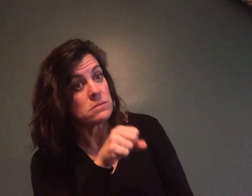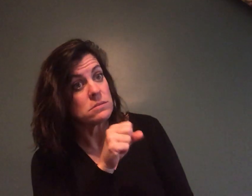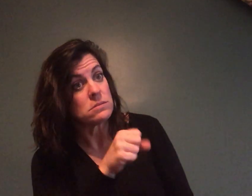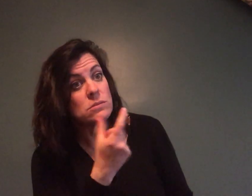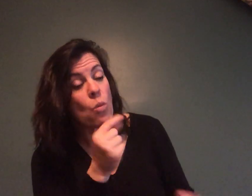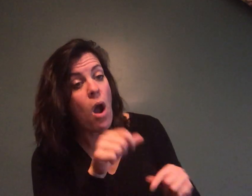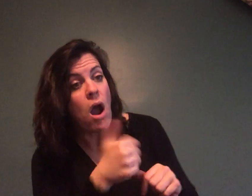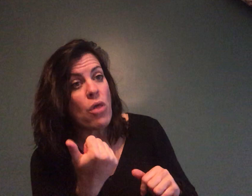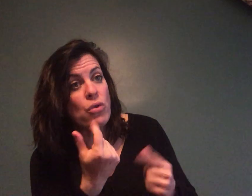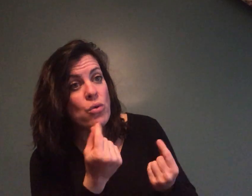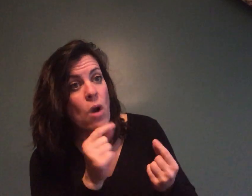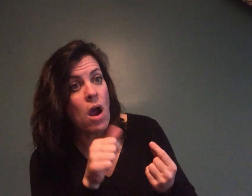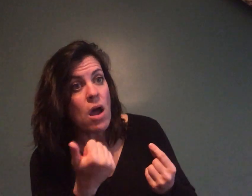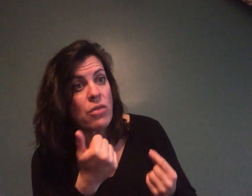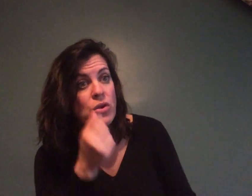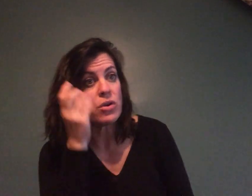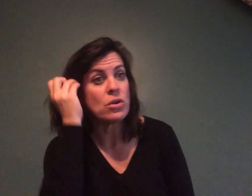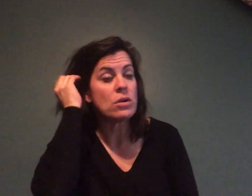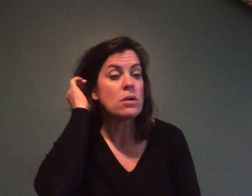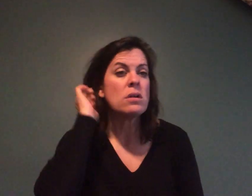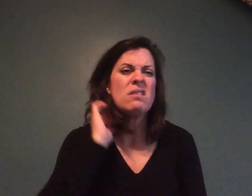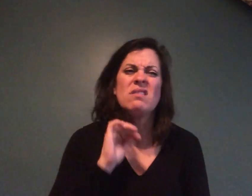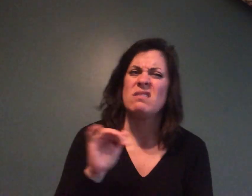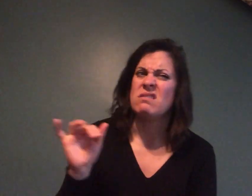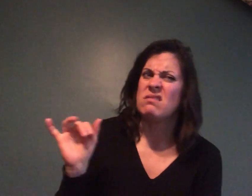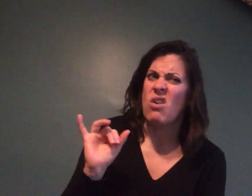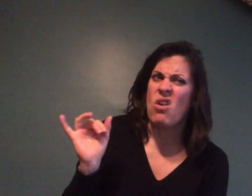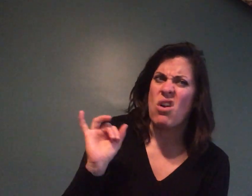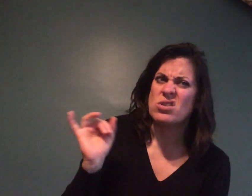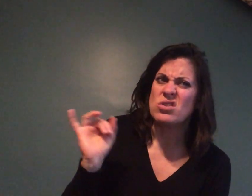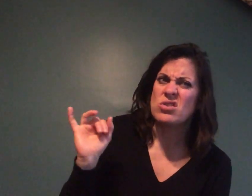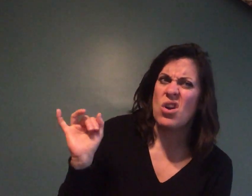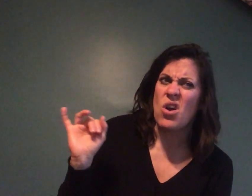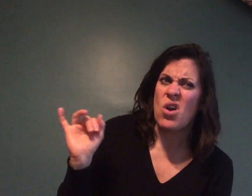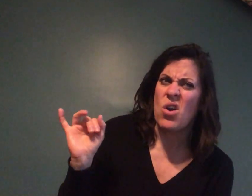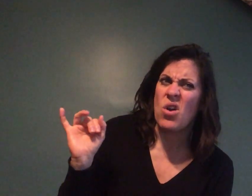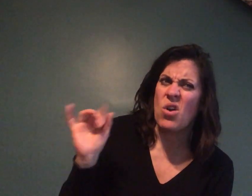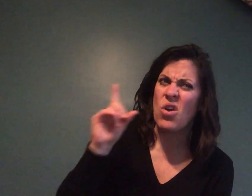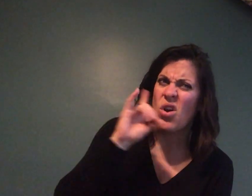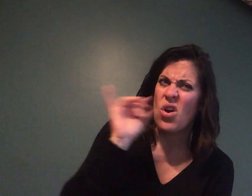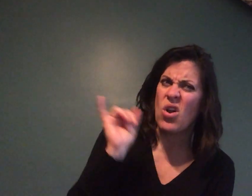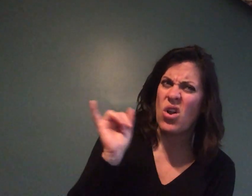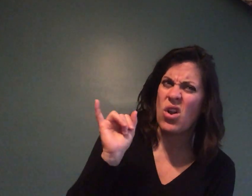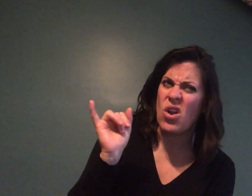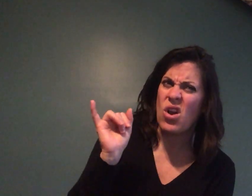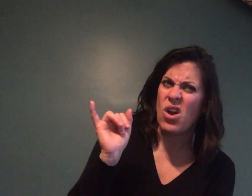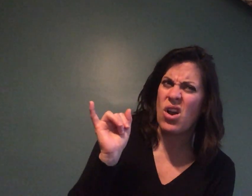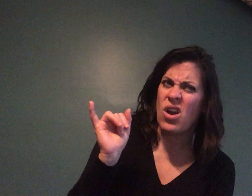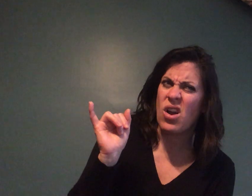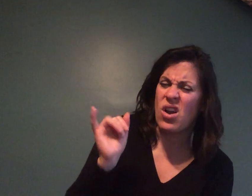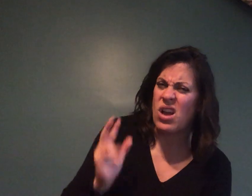also cut the plastic on it too. Okay. Then. And what else?